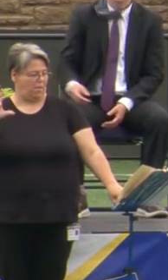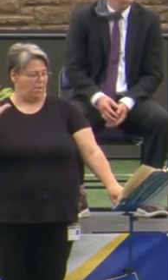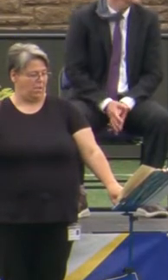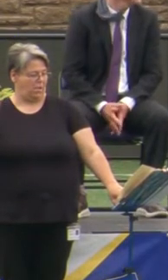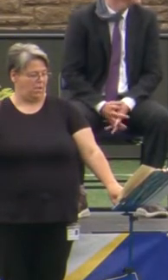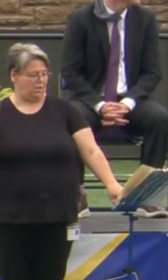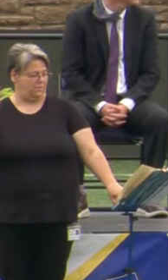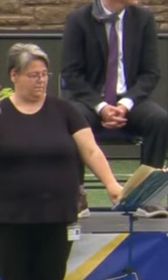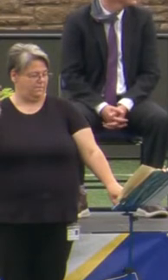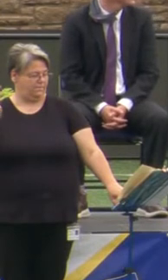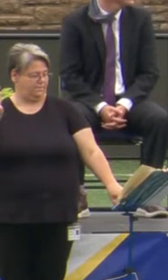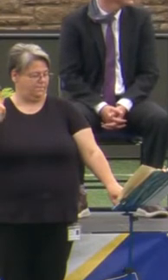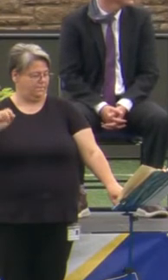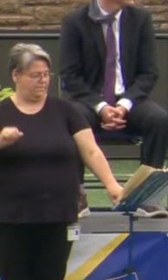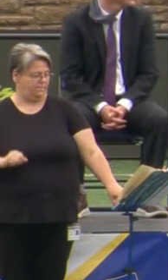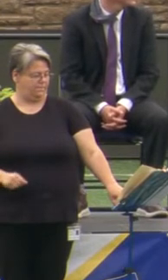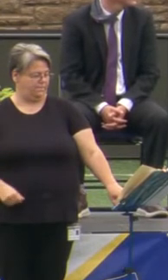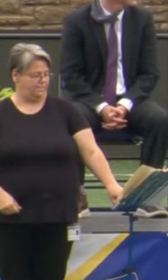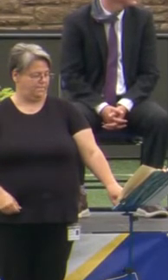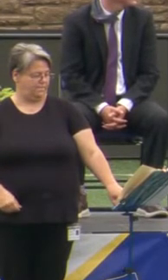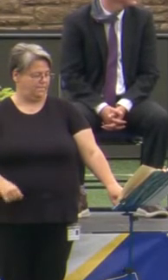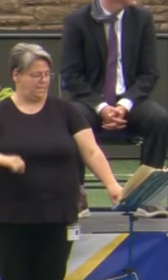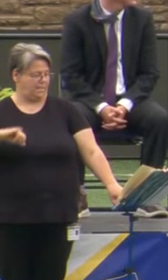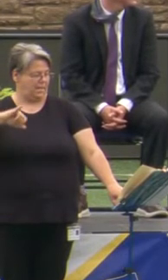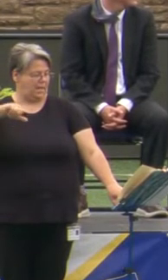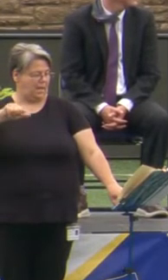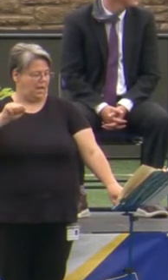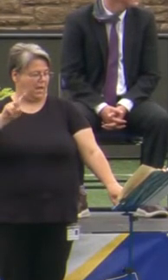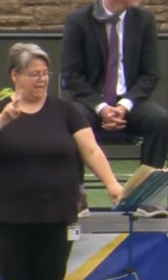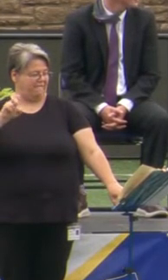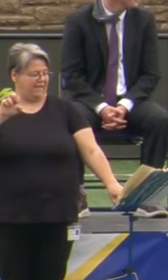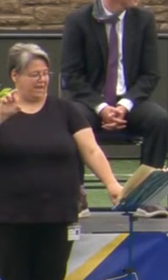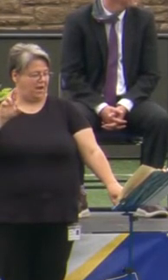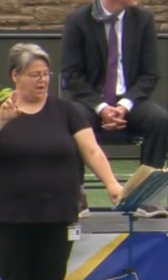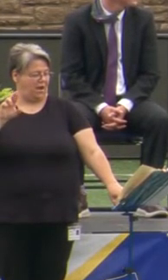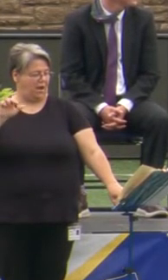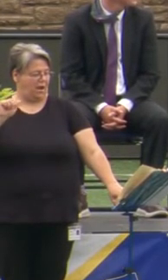Javier Jesus Ponce Acevedo.